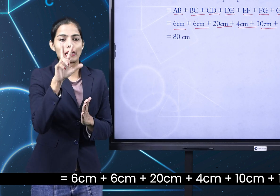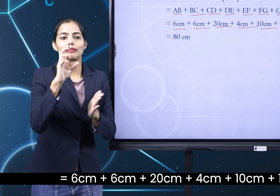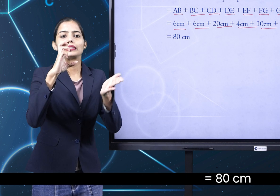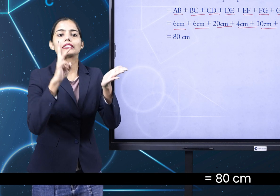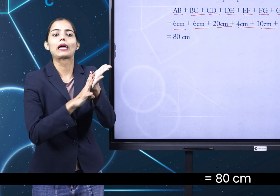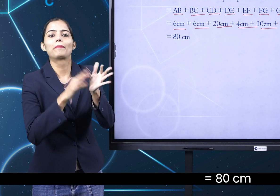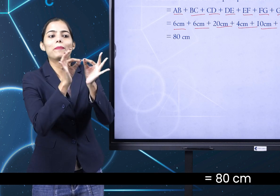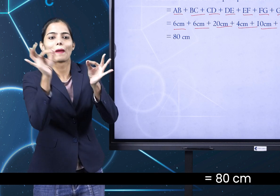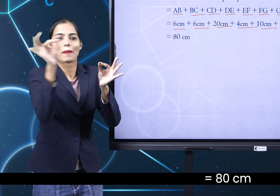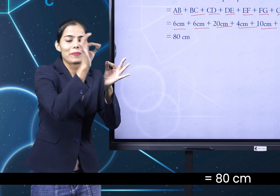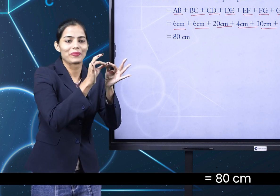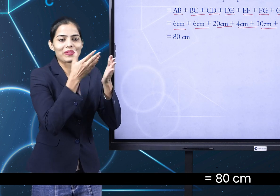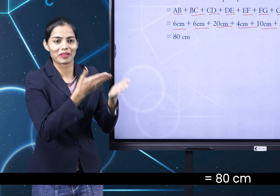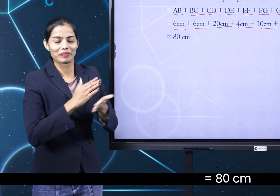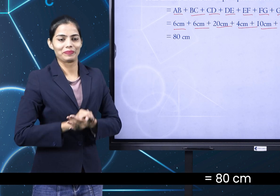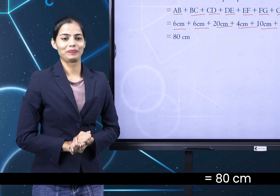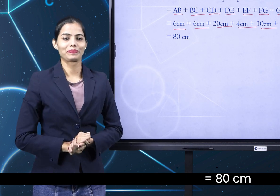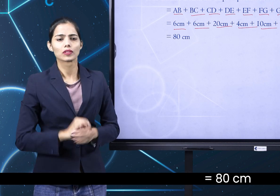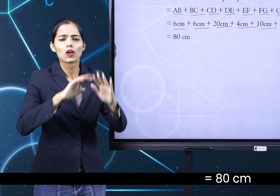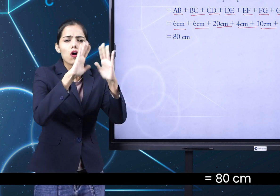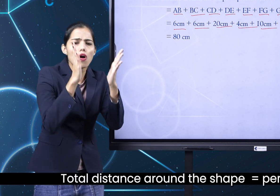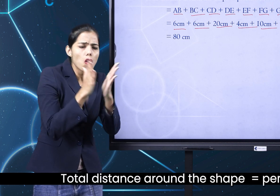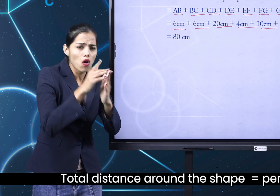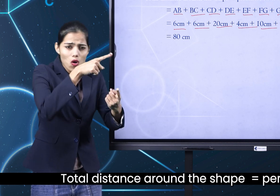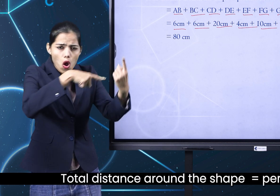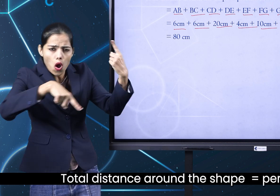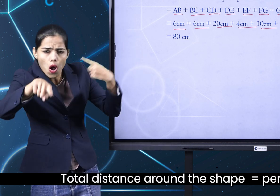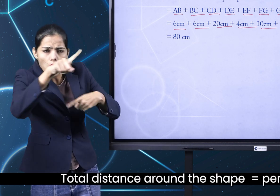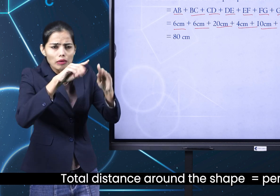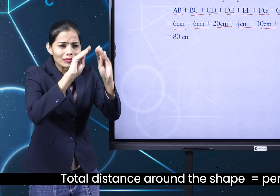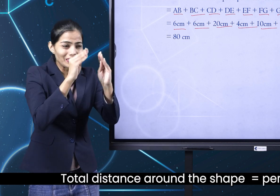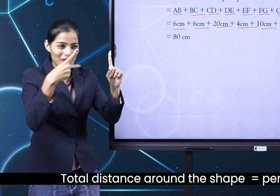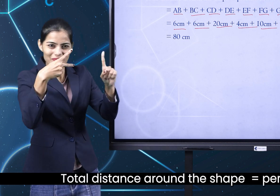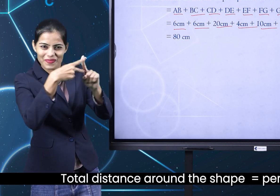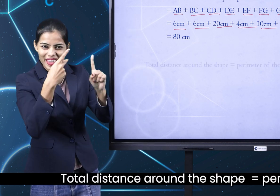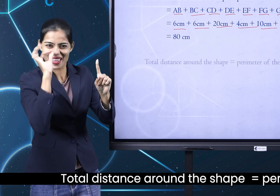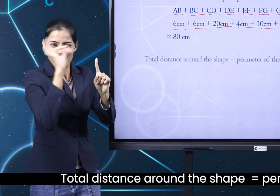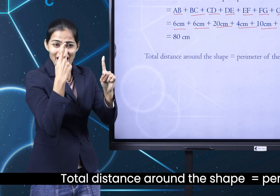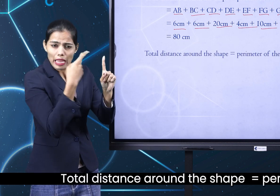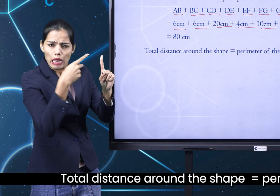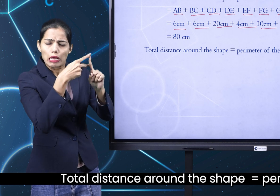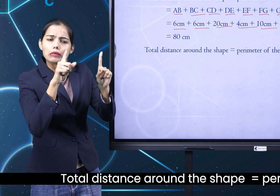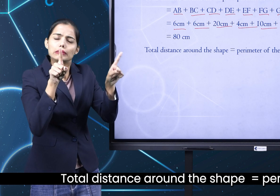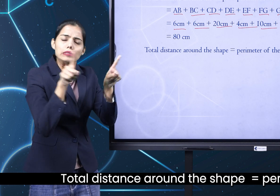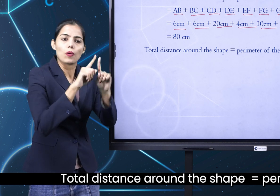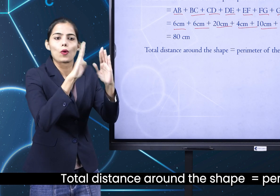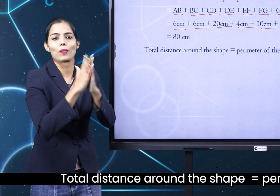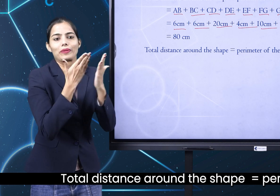Is equal to 80 cm. Total distance around the shape is equal to perimeter of the